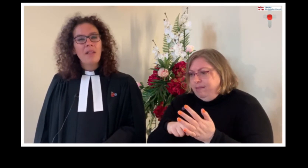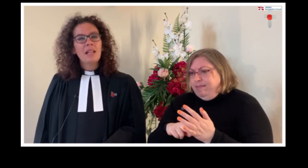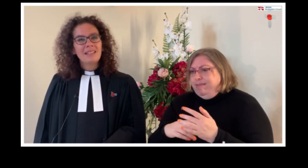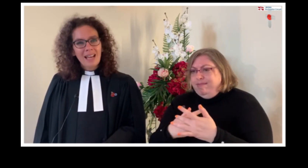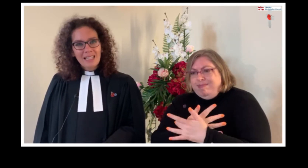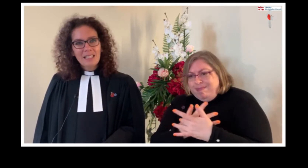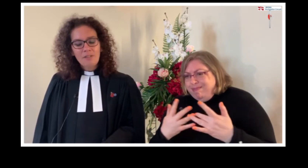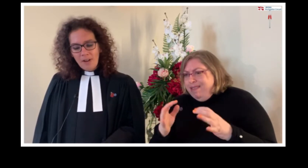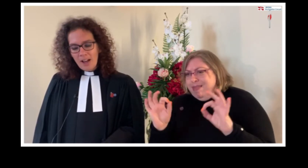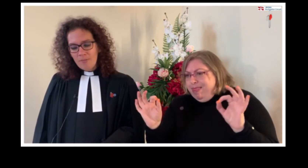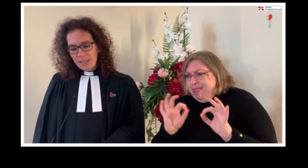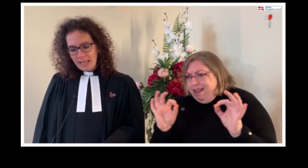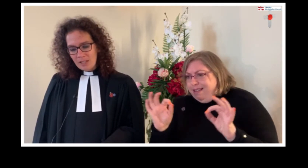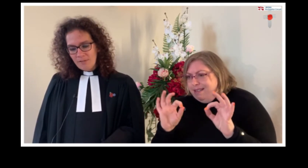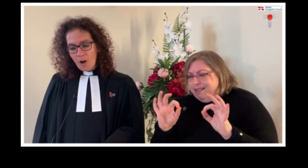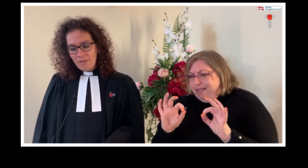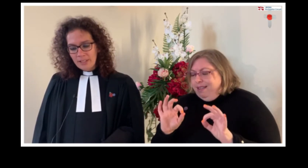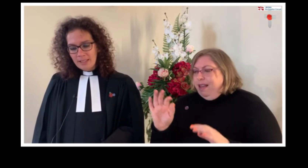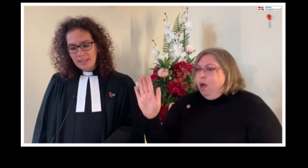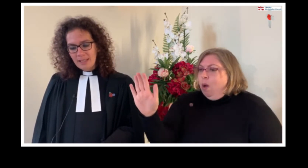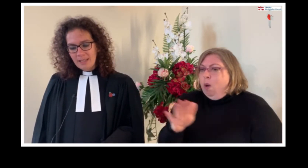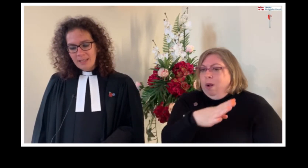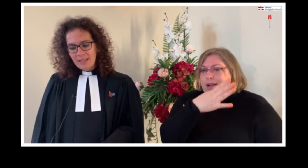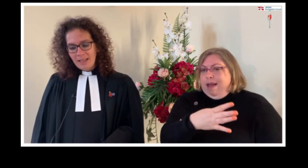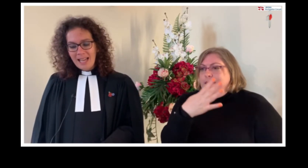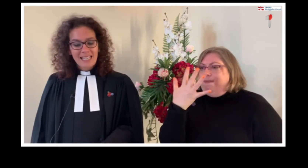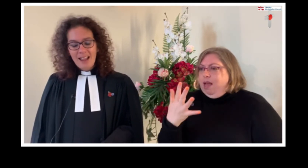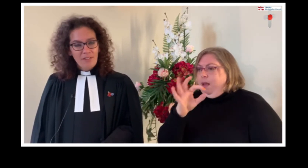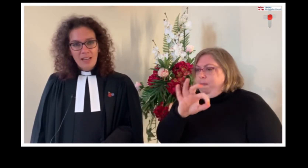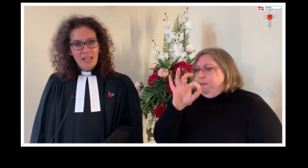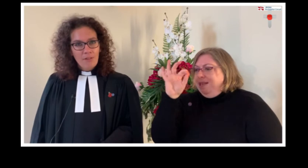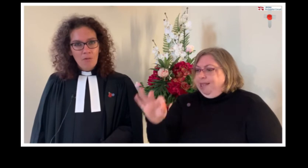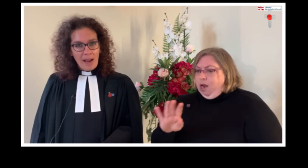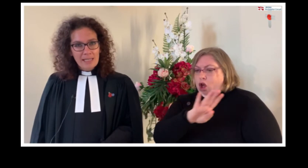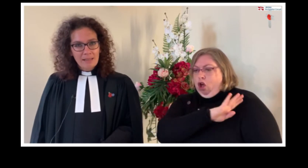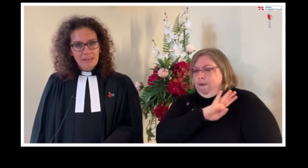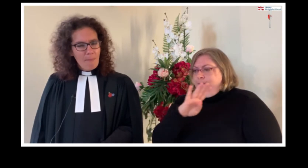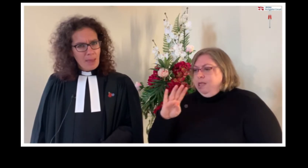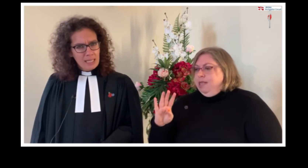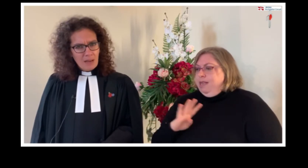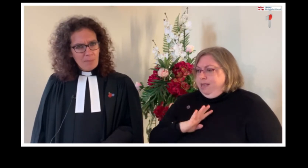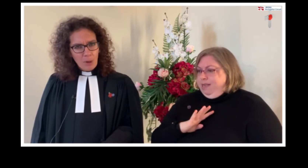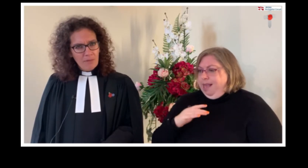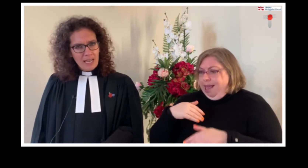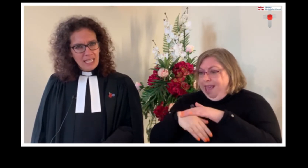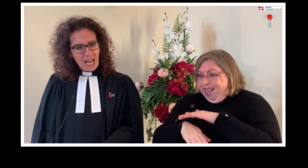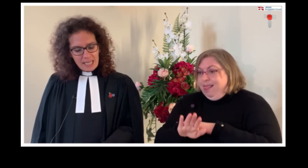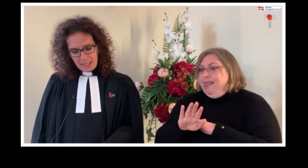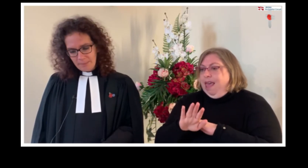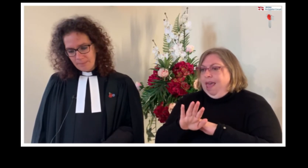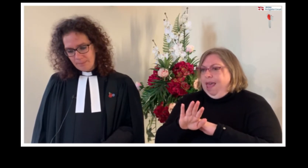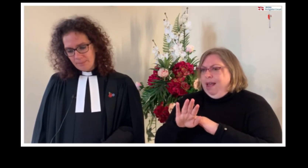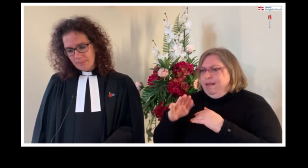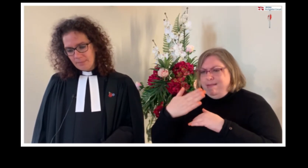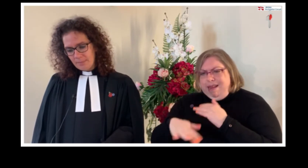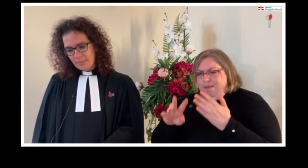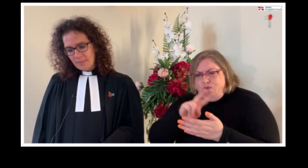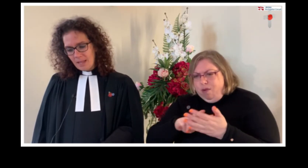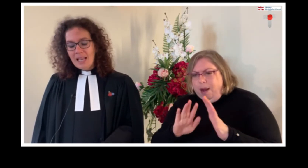found that 95% of officers had never even read a military book of any kind.